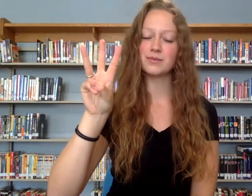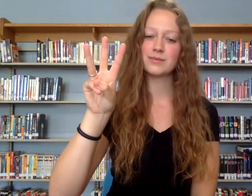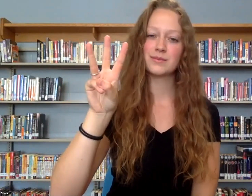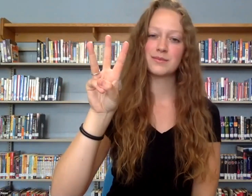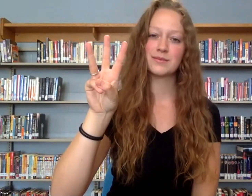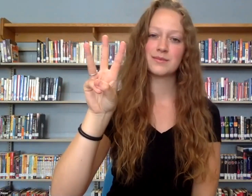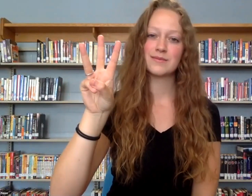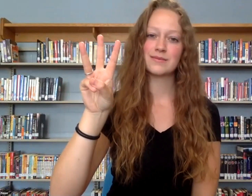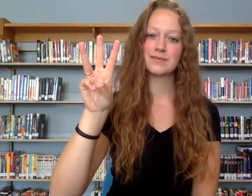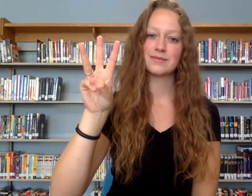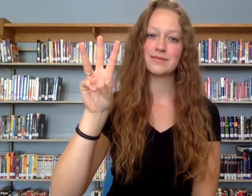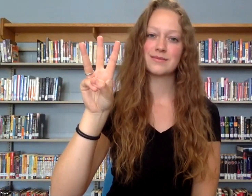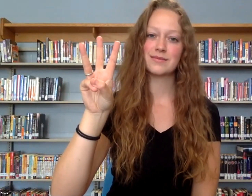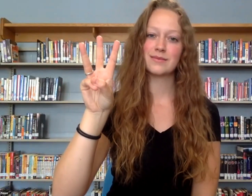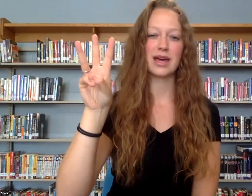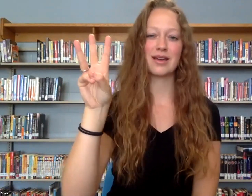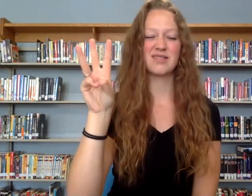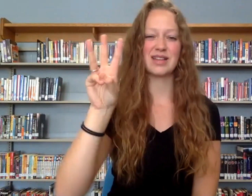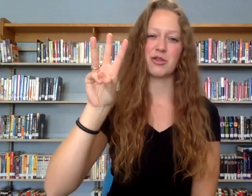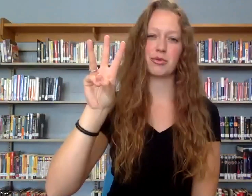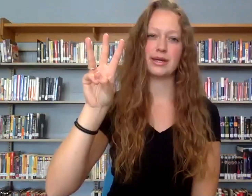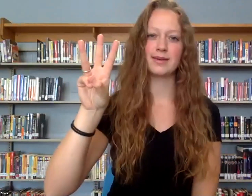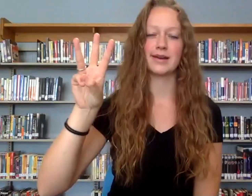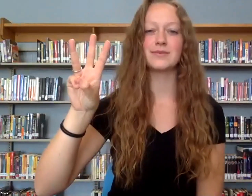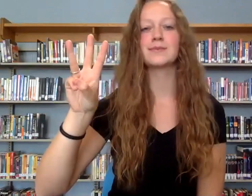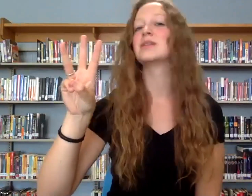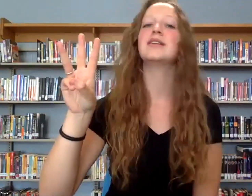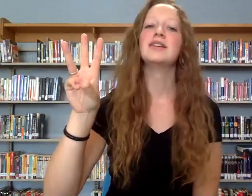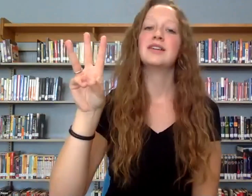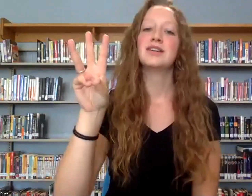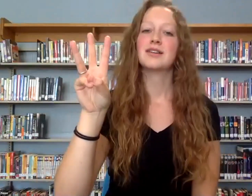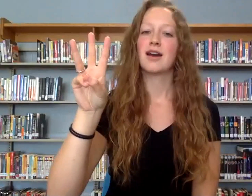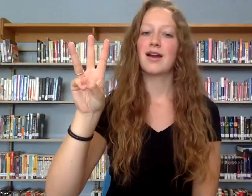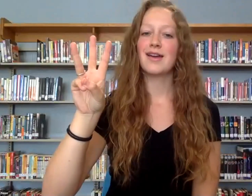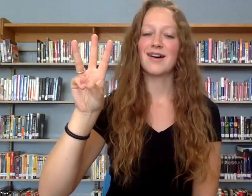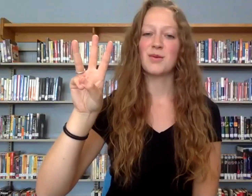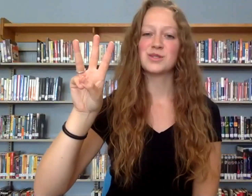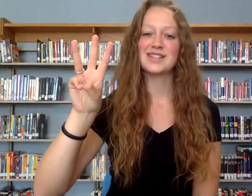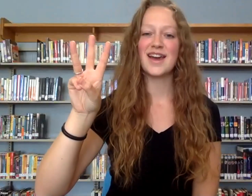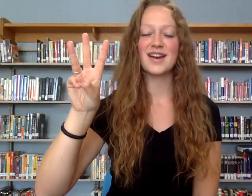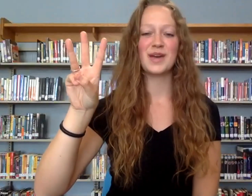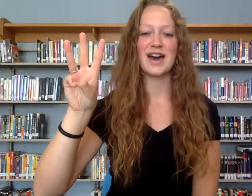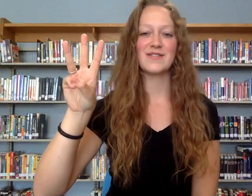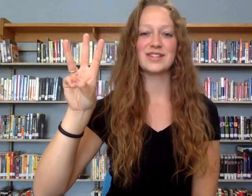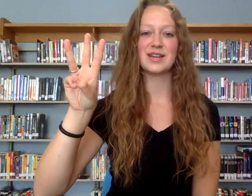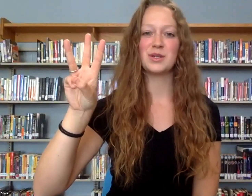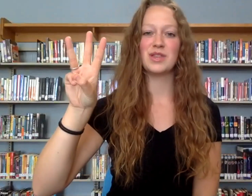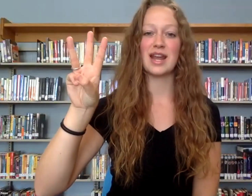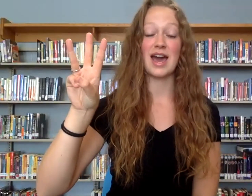W, like a 3, kind of. All right, almost there. We have W, then